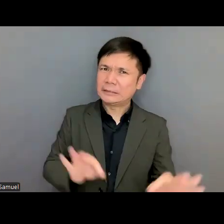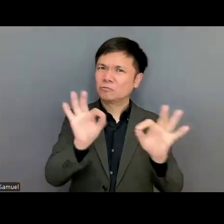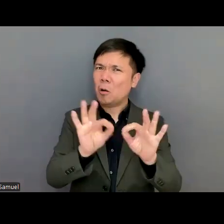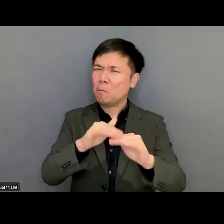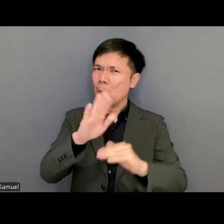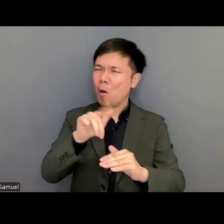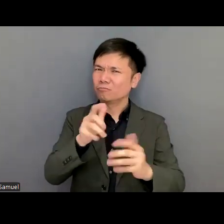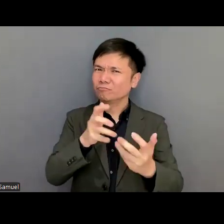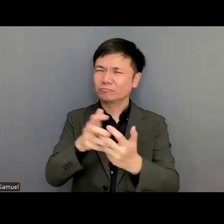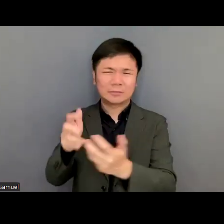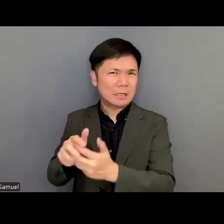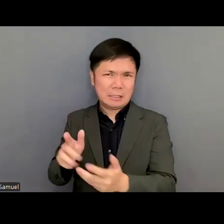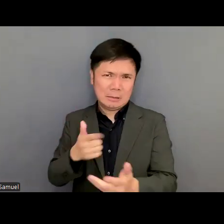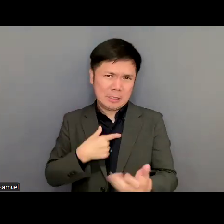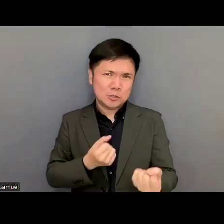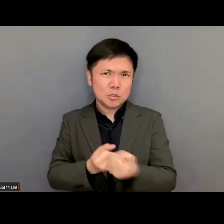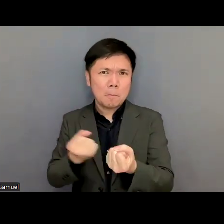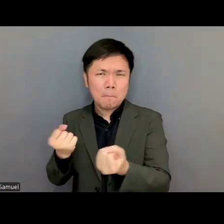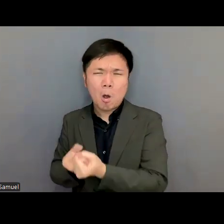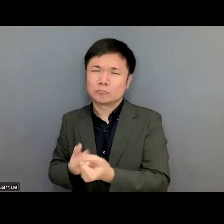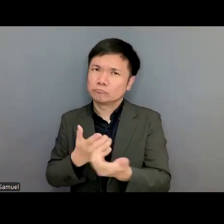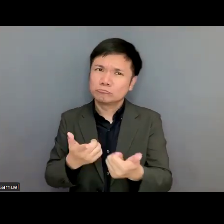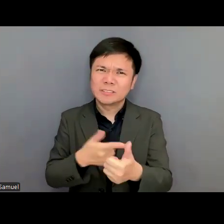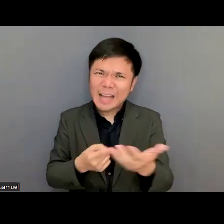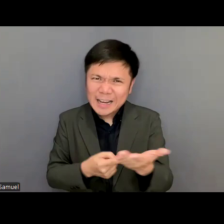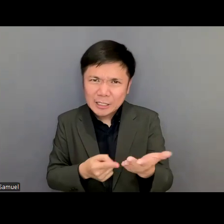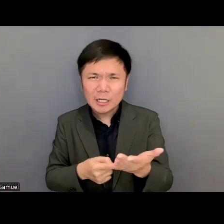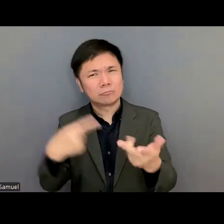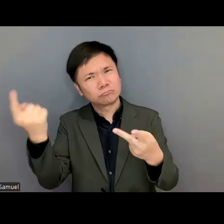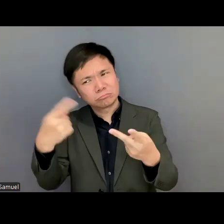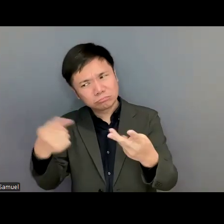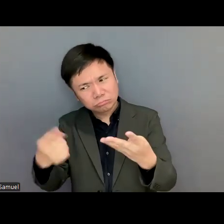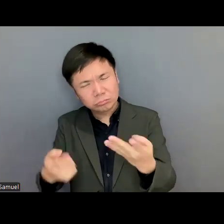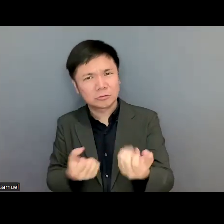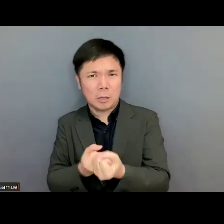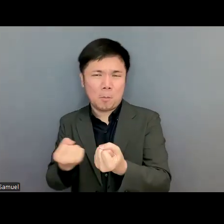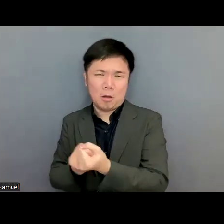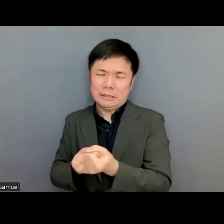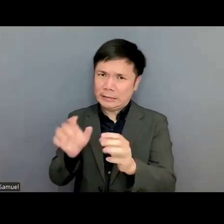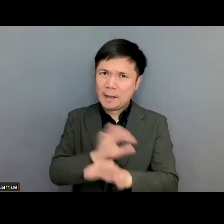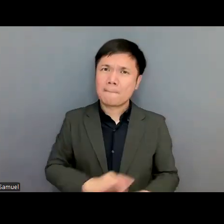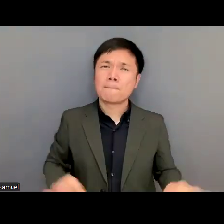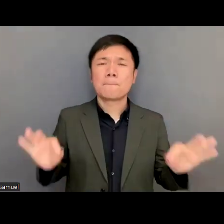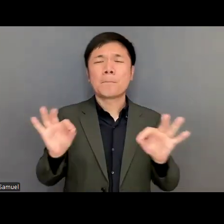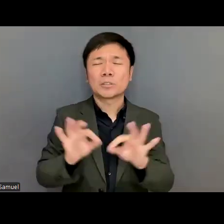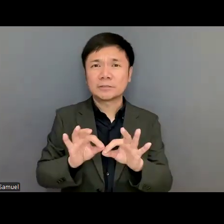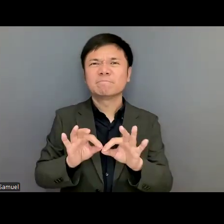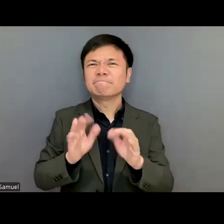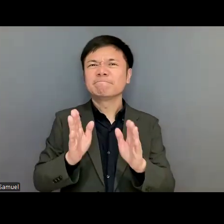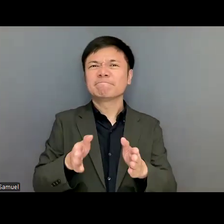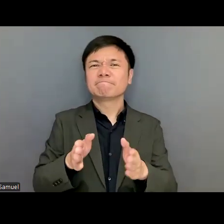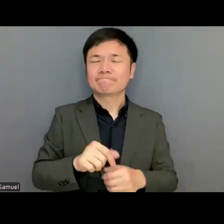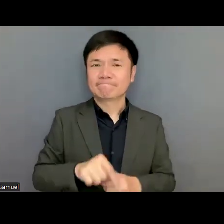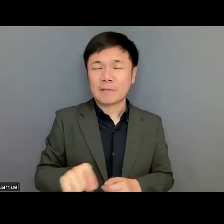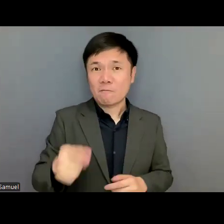personal support, it could be technology support, other kind of support. But it's very important to talk about this agenda